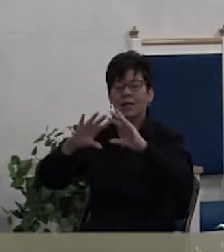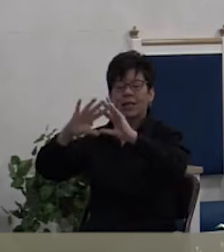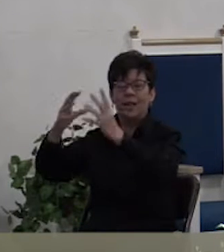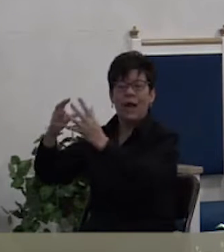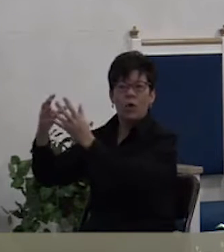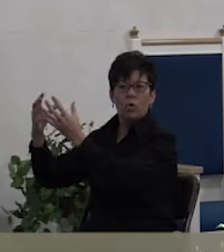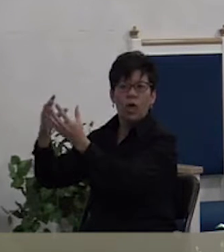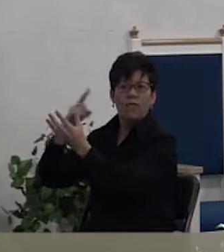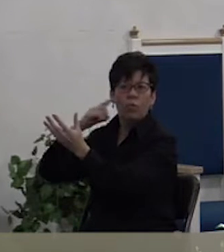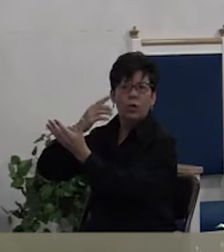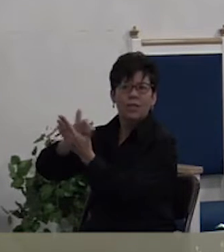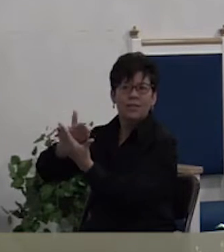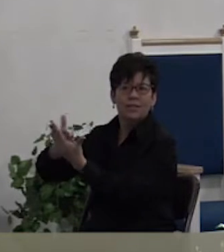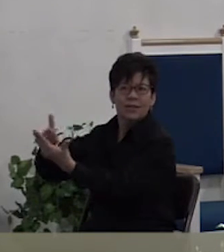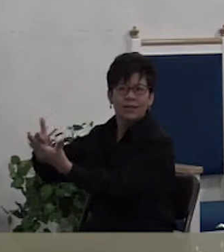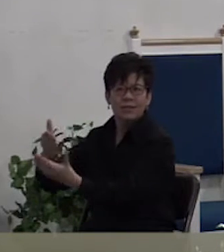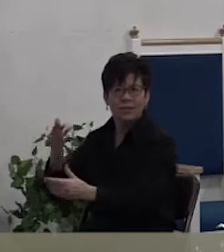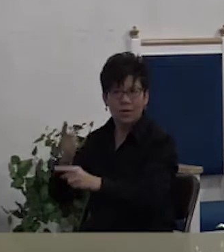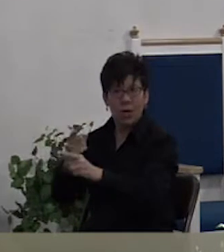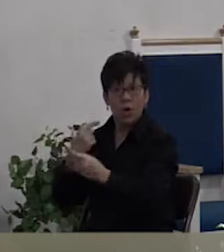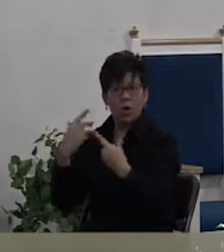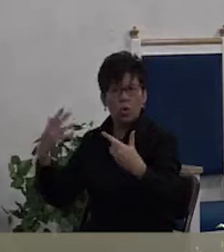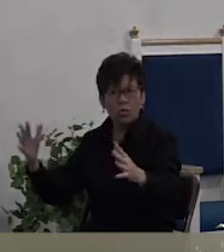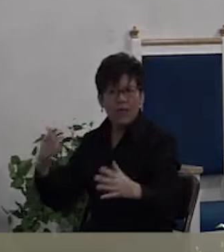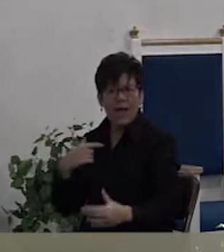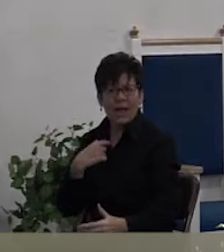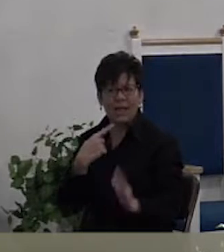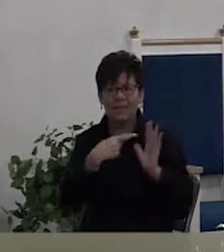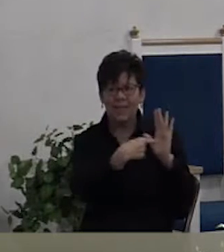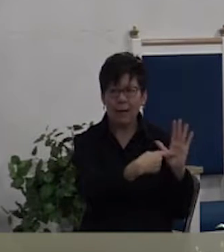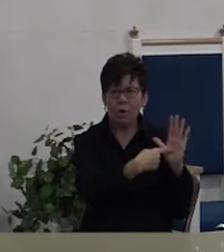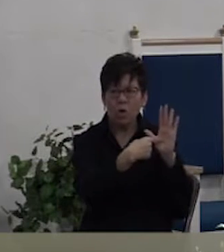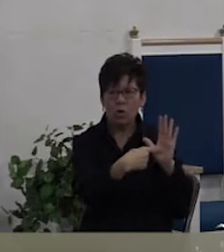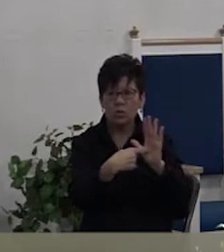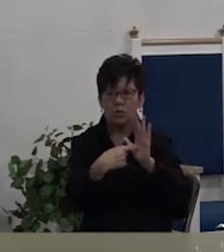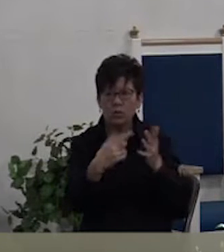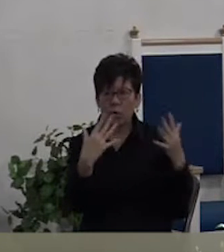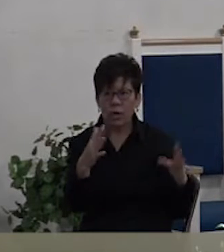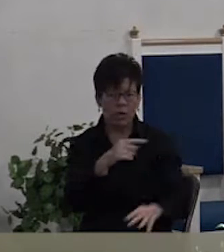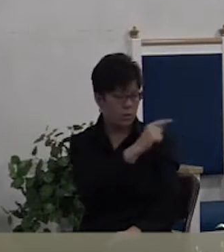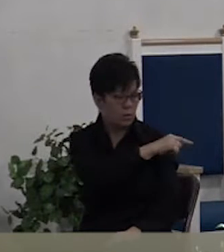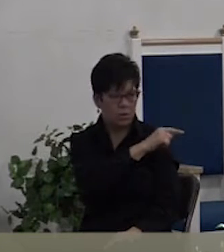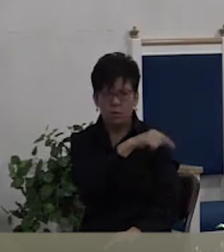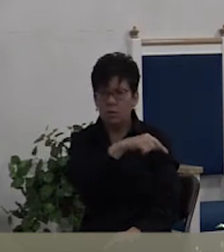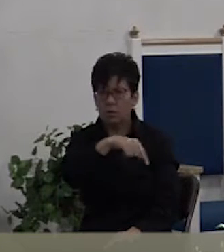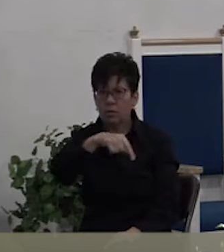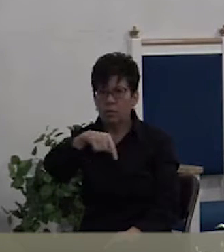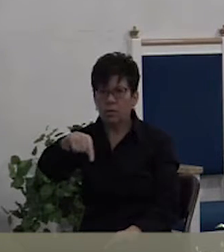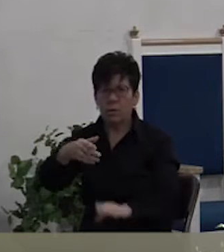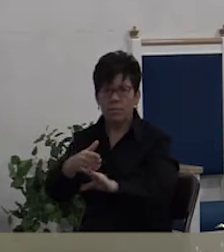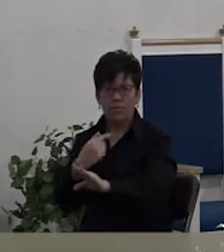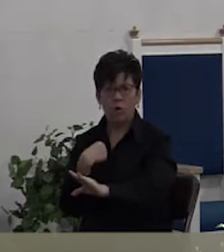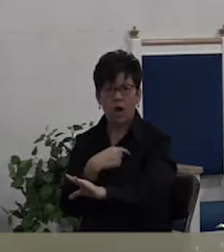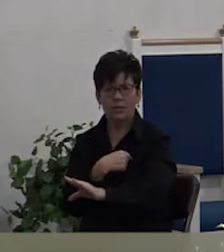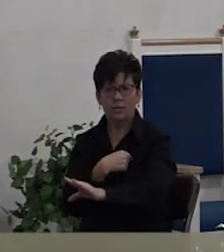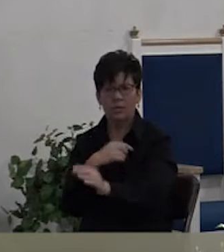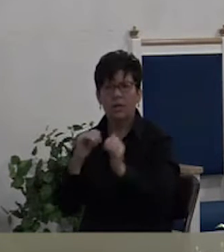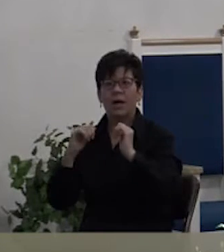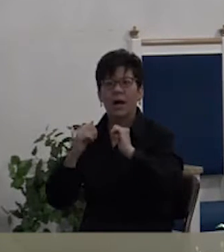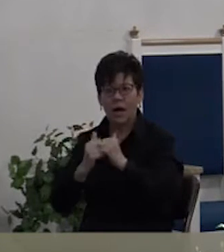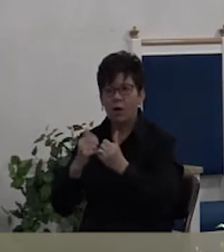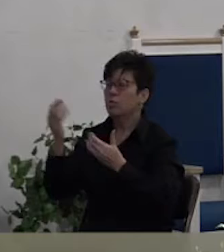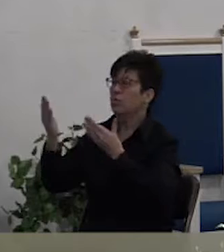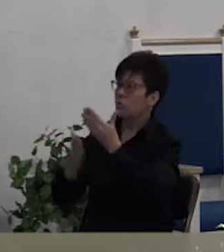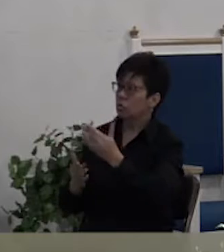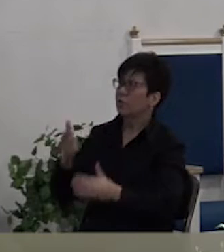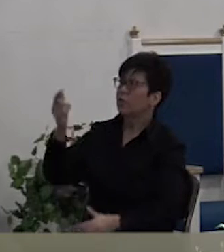the fact that we have had examples that have come before us of how to